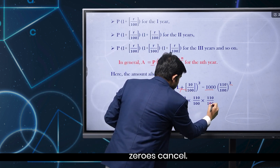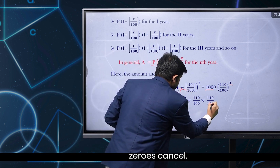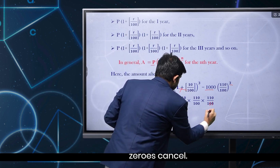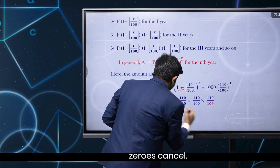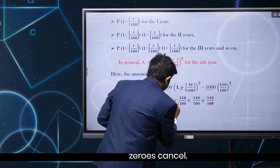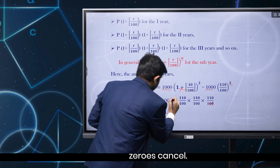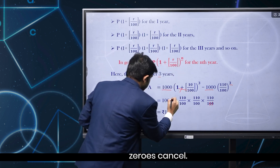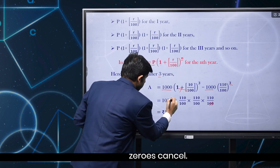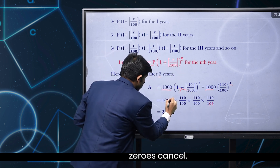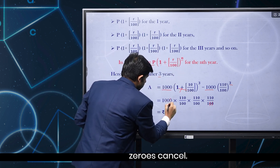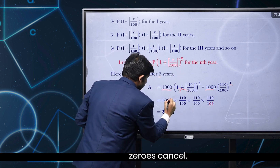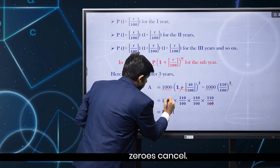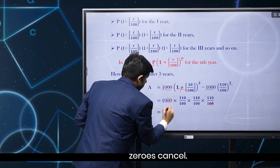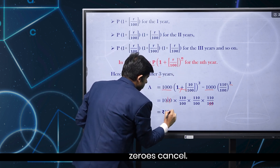the zeros cancel,